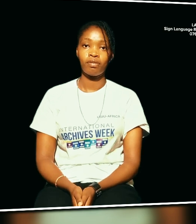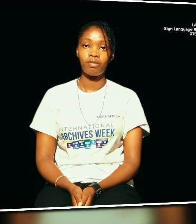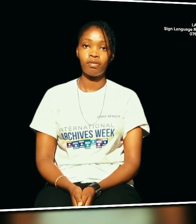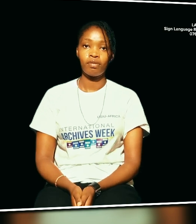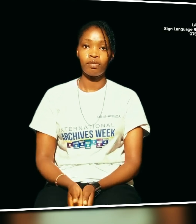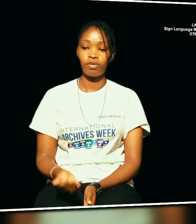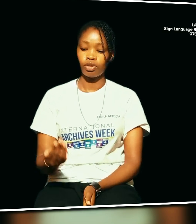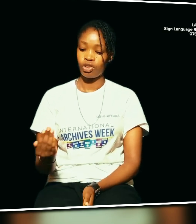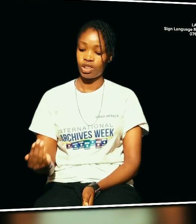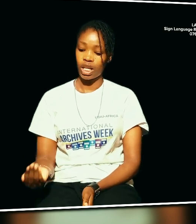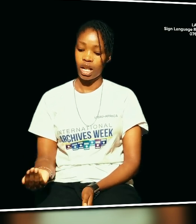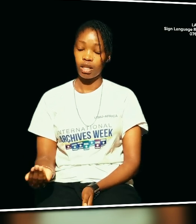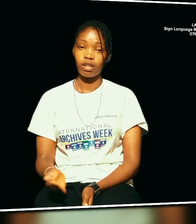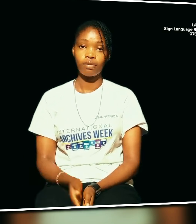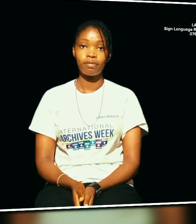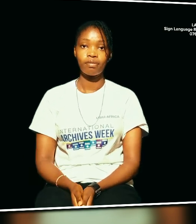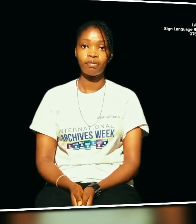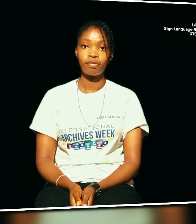child,